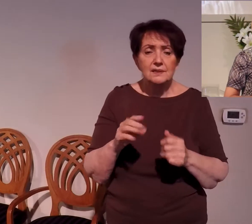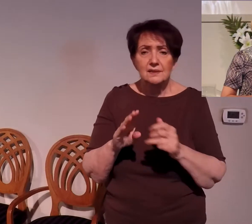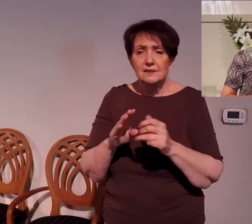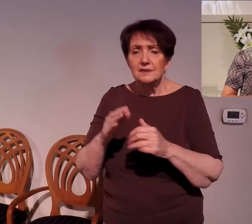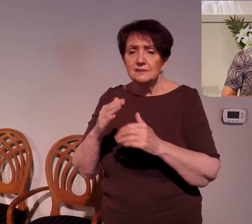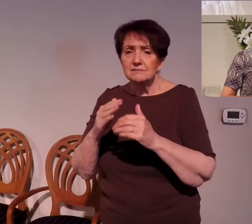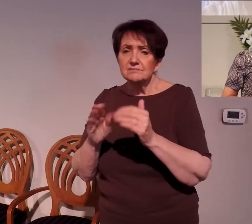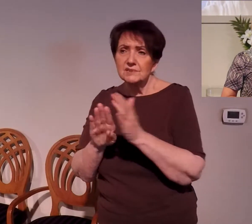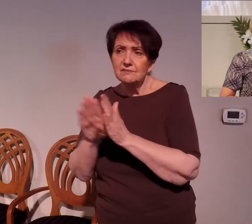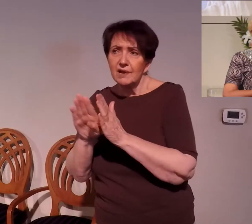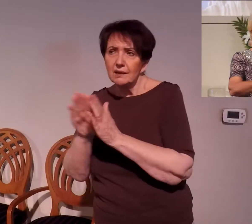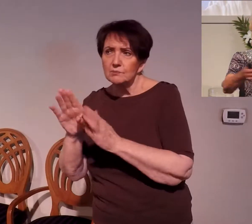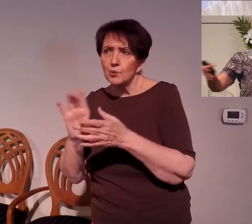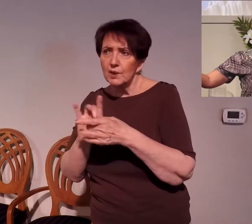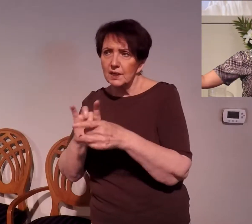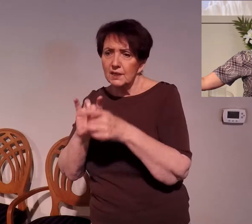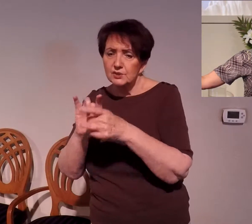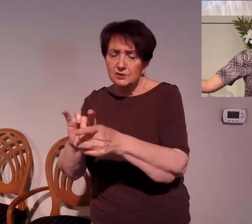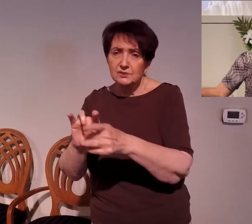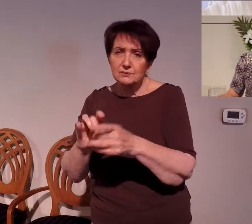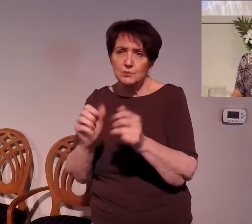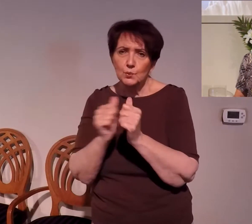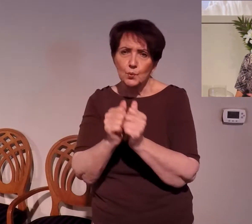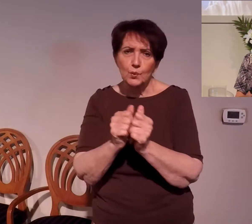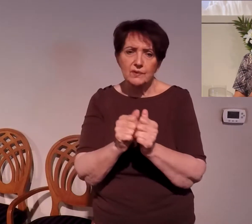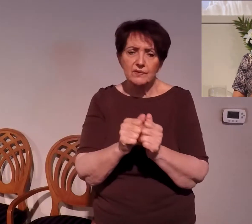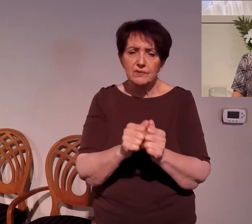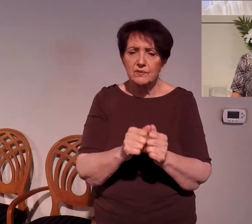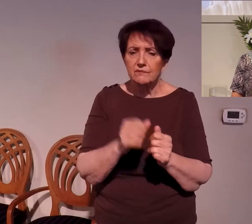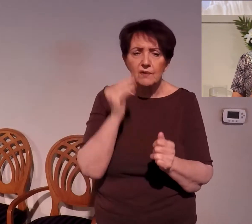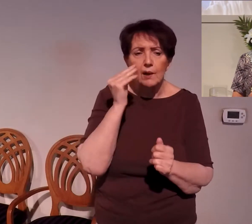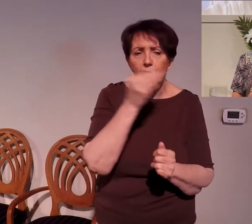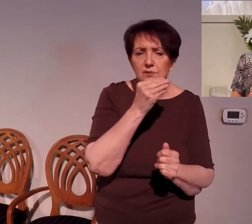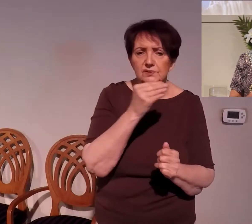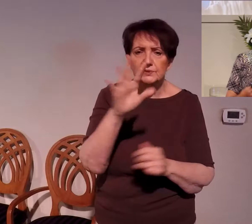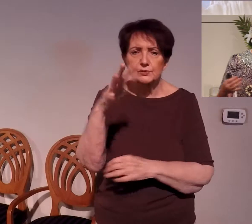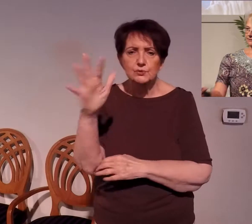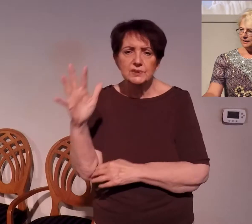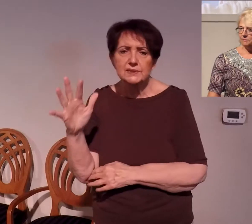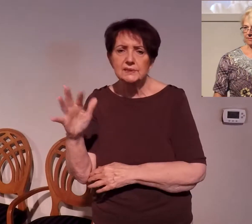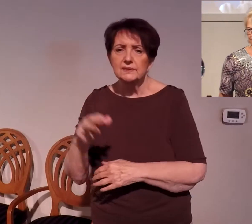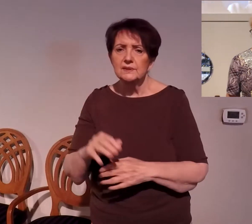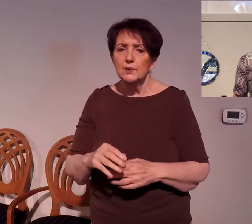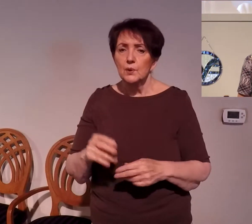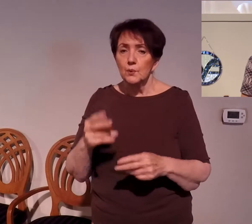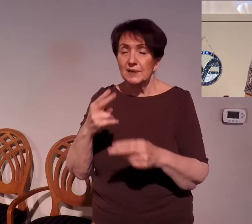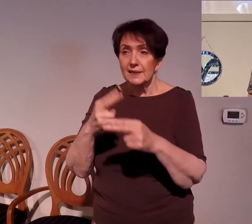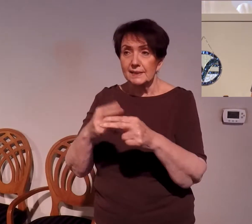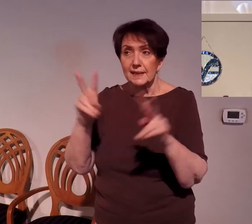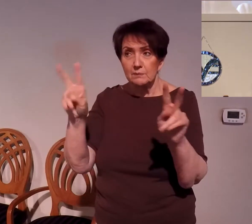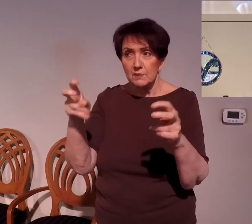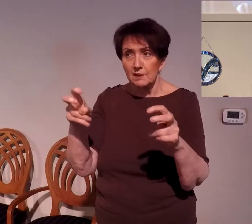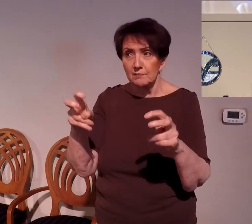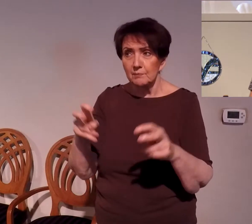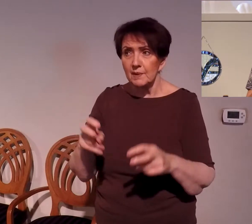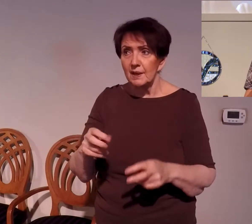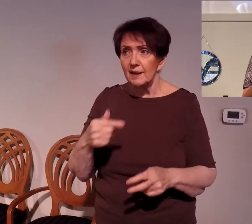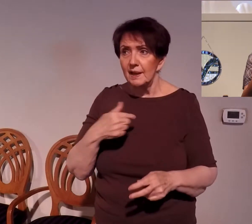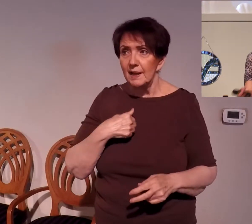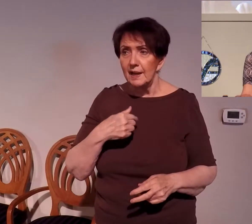relationships with these beings around, that when I name them,